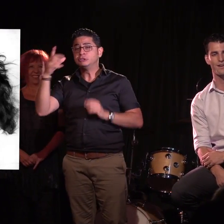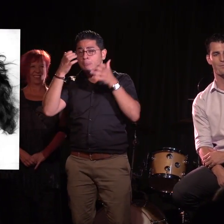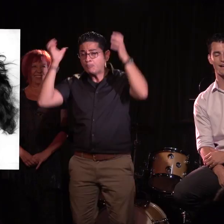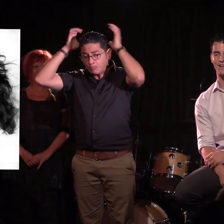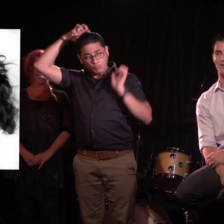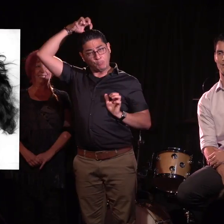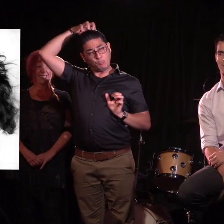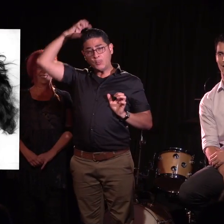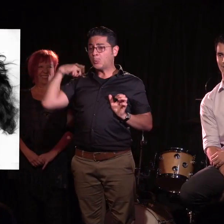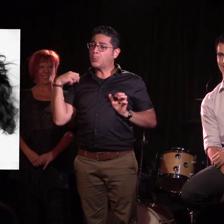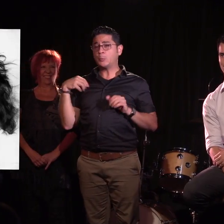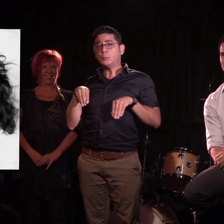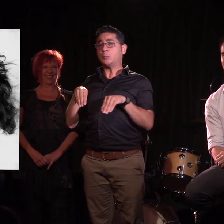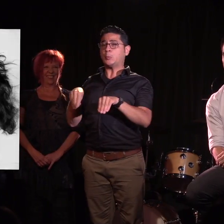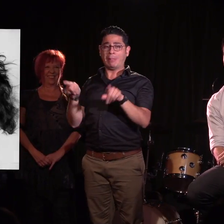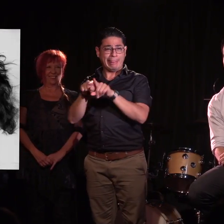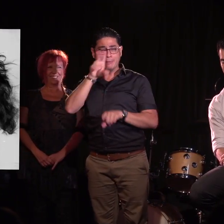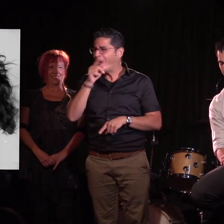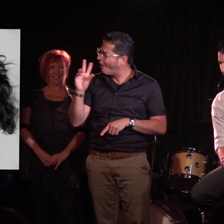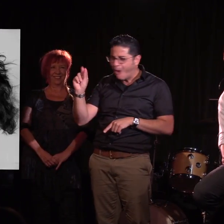dark brown hair back like all the other ballerina types.